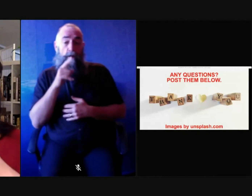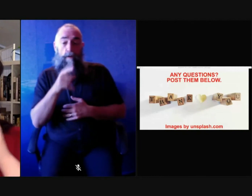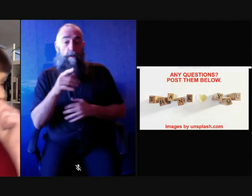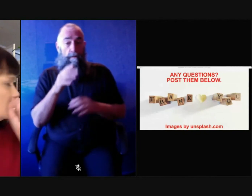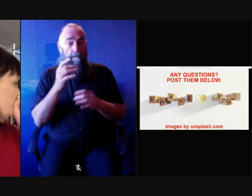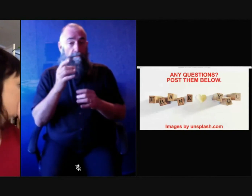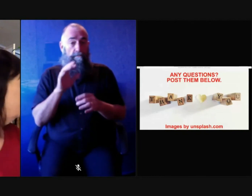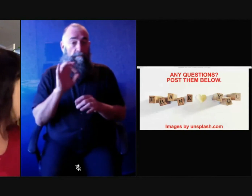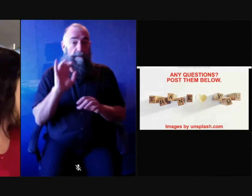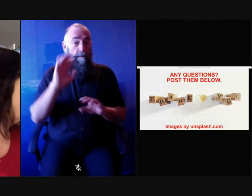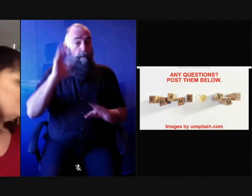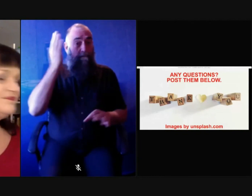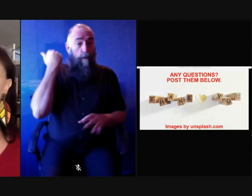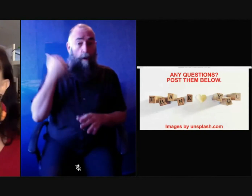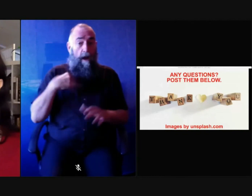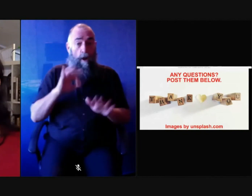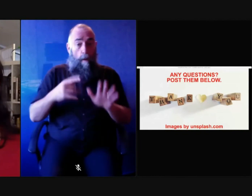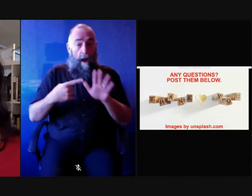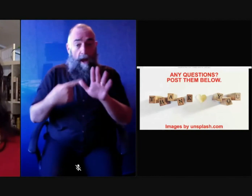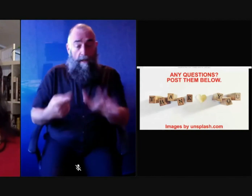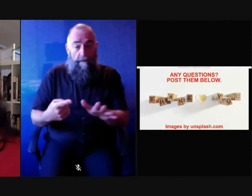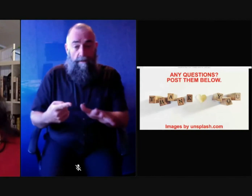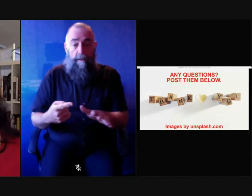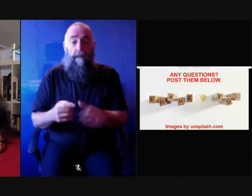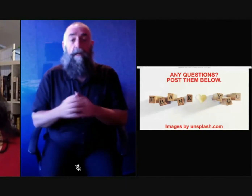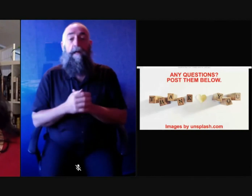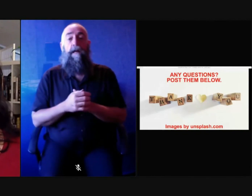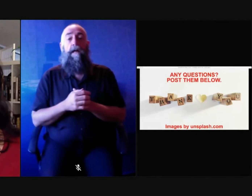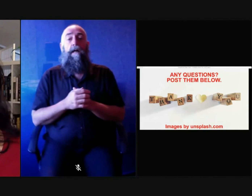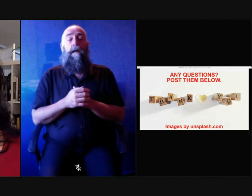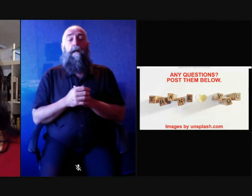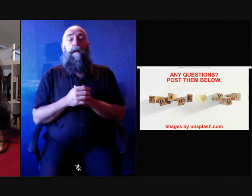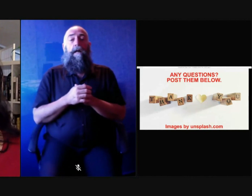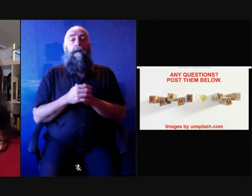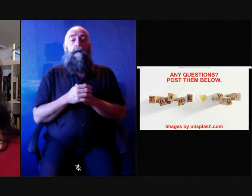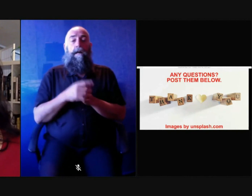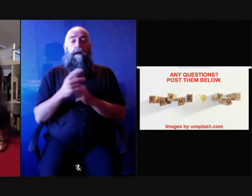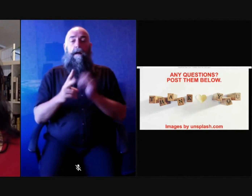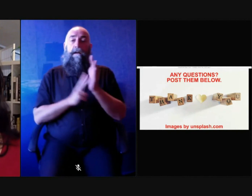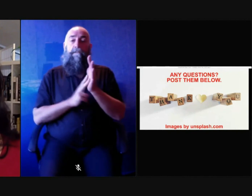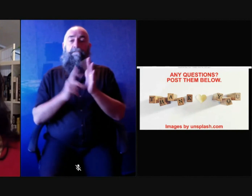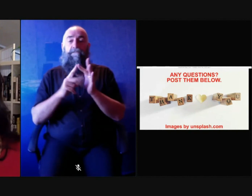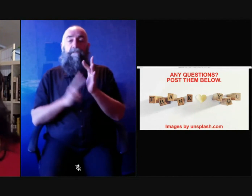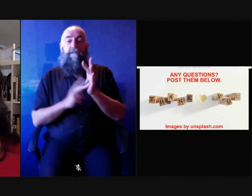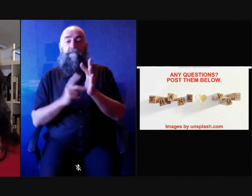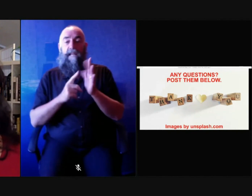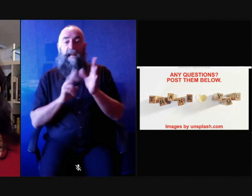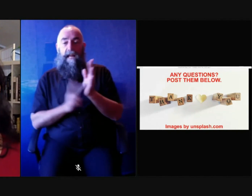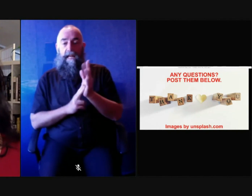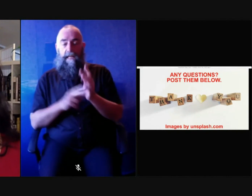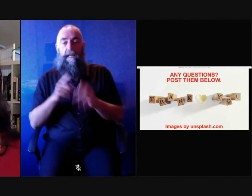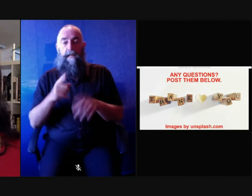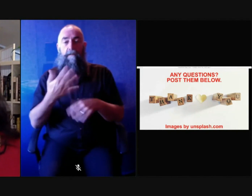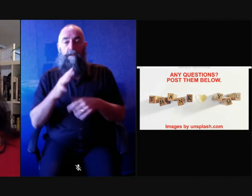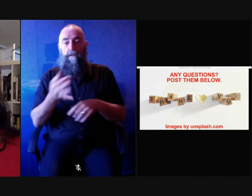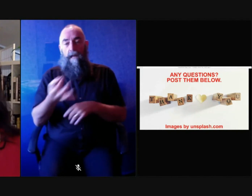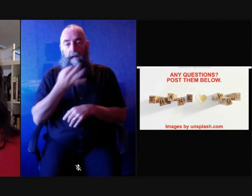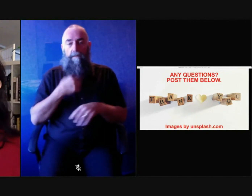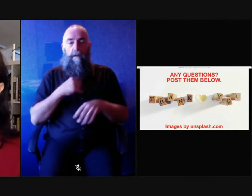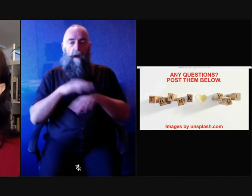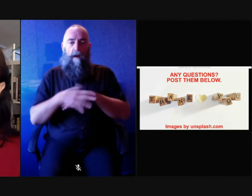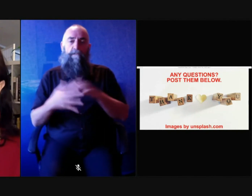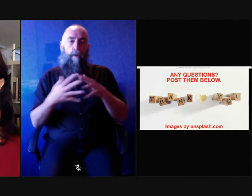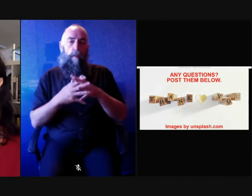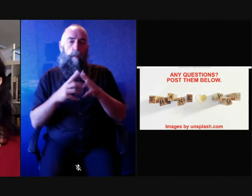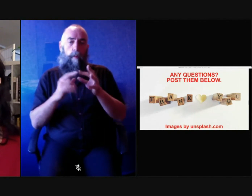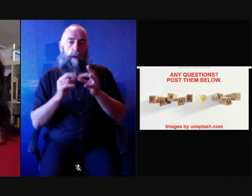previously. Excuse me one second. Vivian has asked a question about some website development software applications